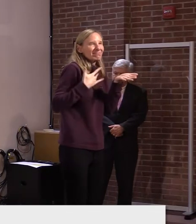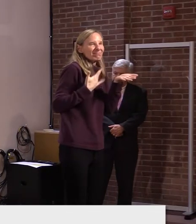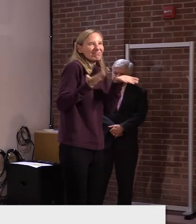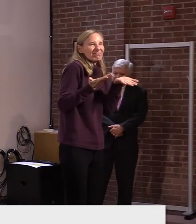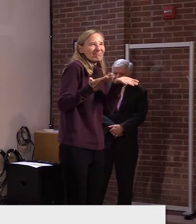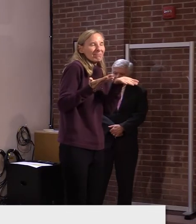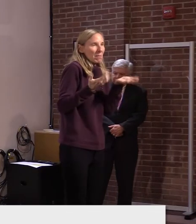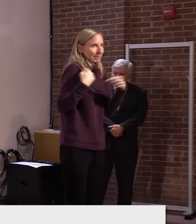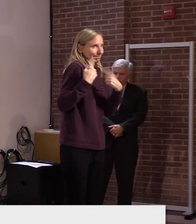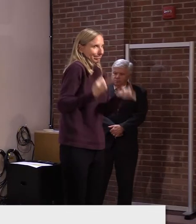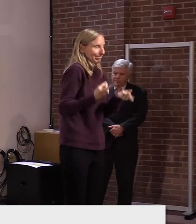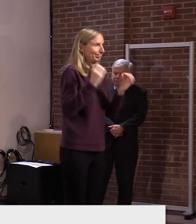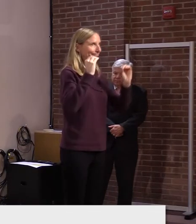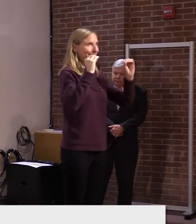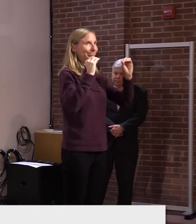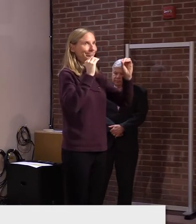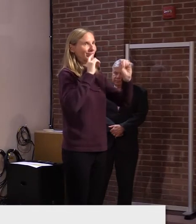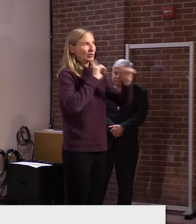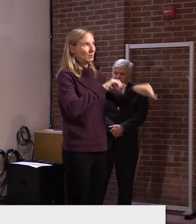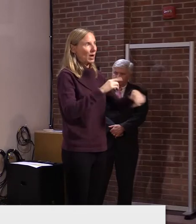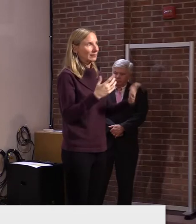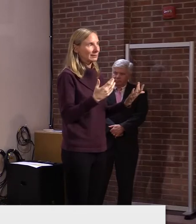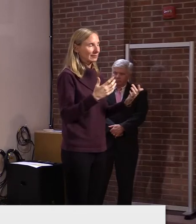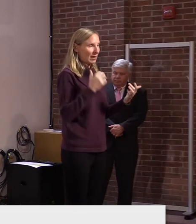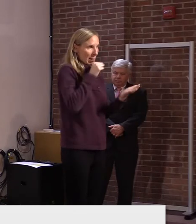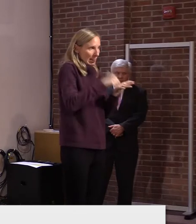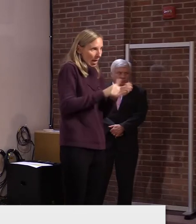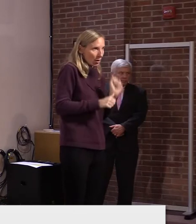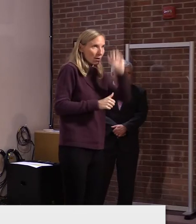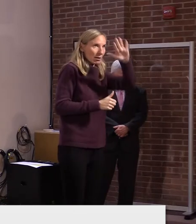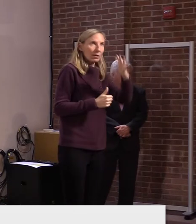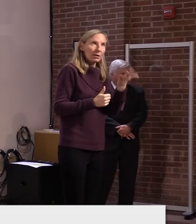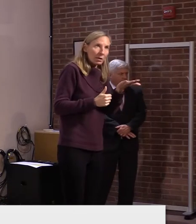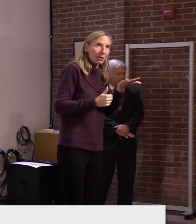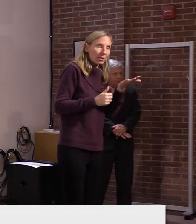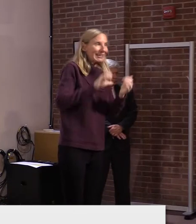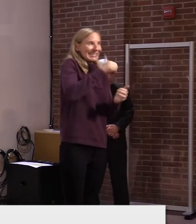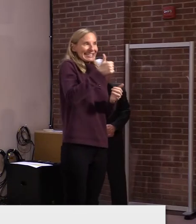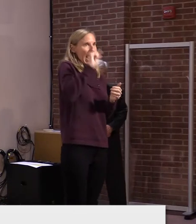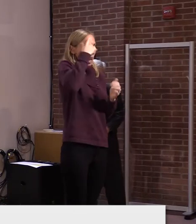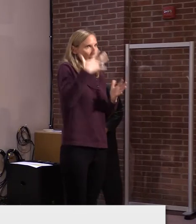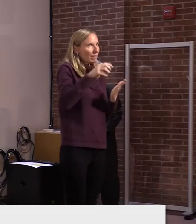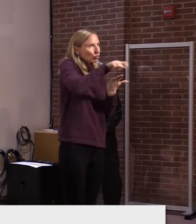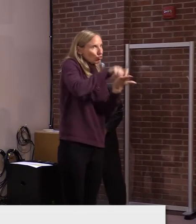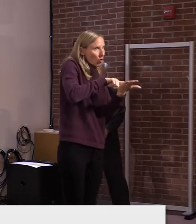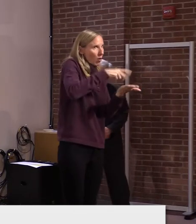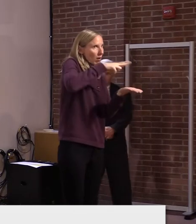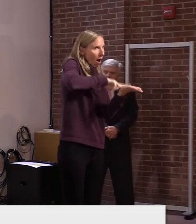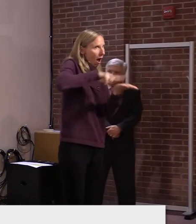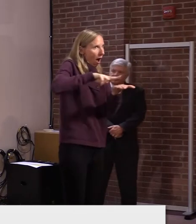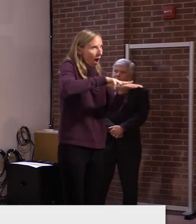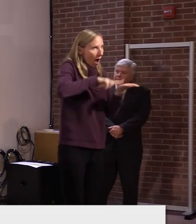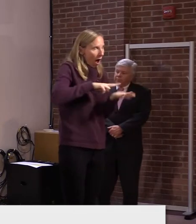We have not had any response to our letter from the 10 governors who signed it.